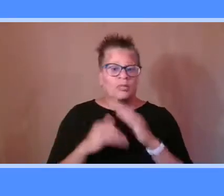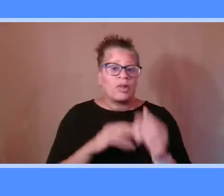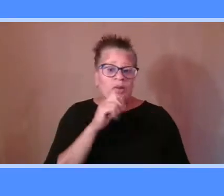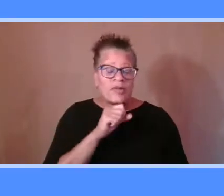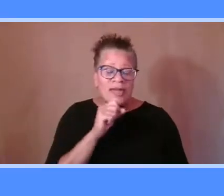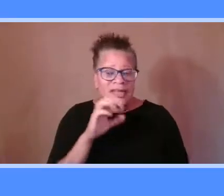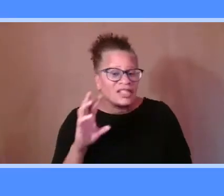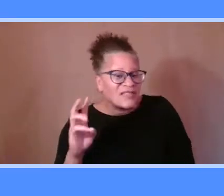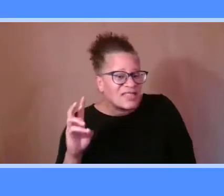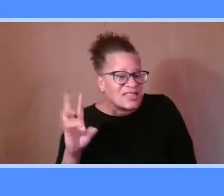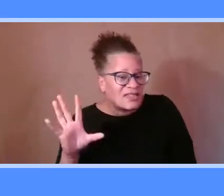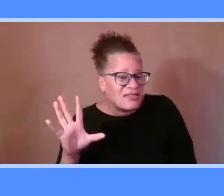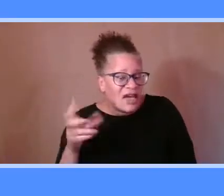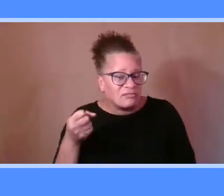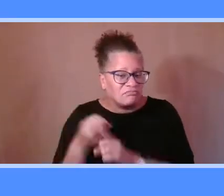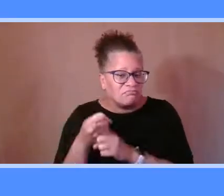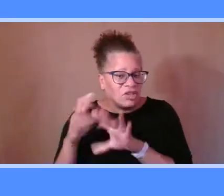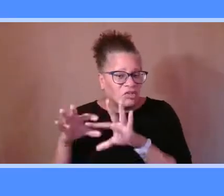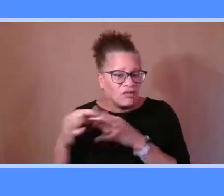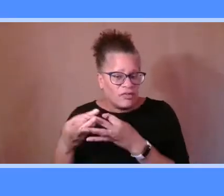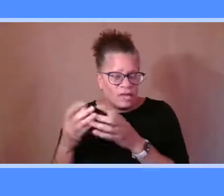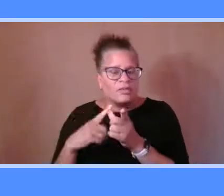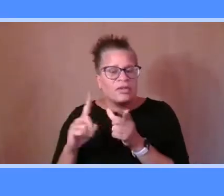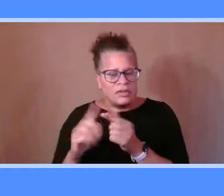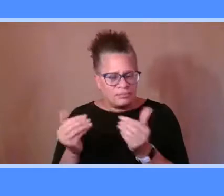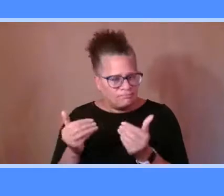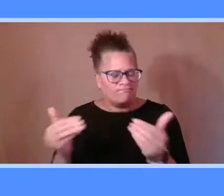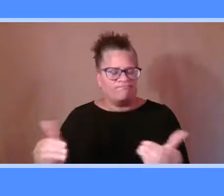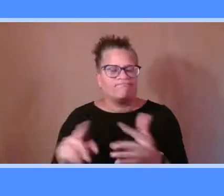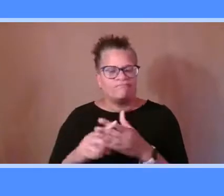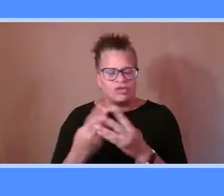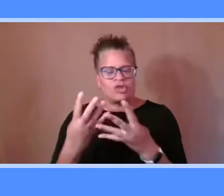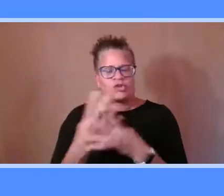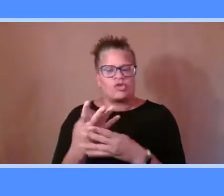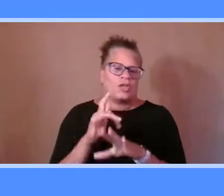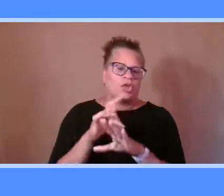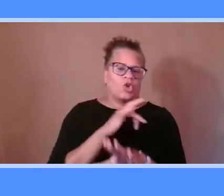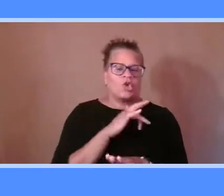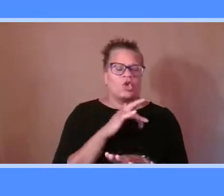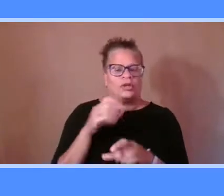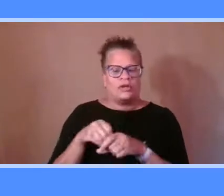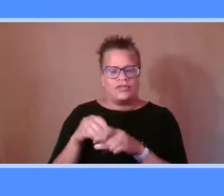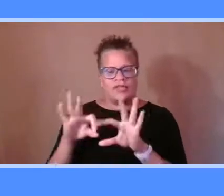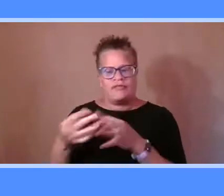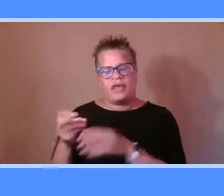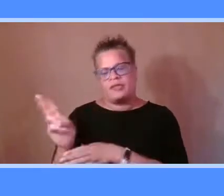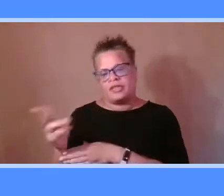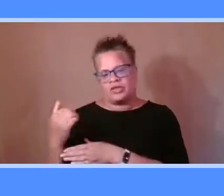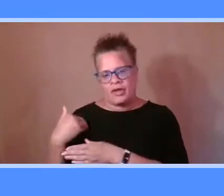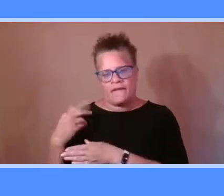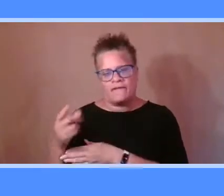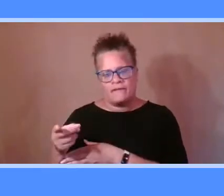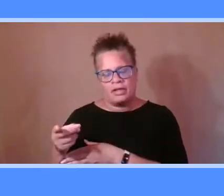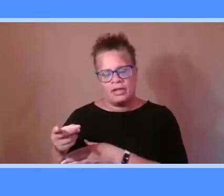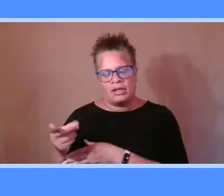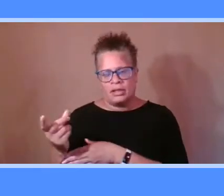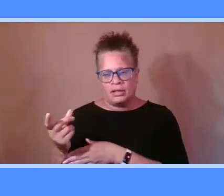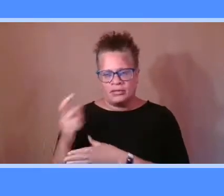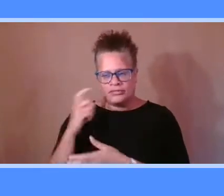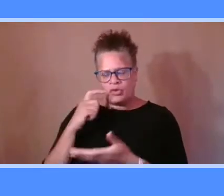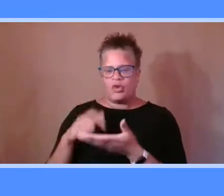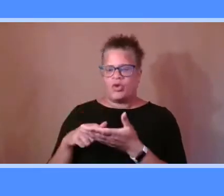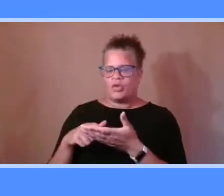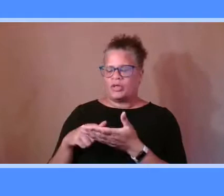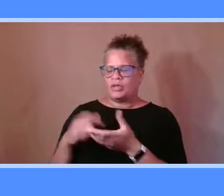of 65, then you should probably start screening a little earlier. So, anytime you have like